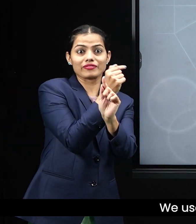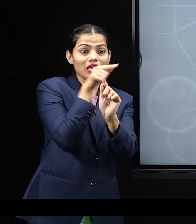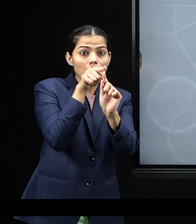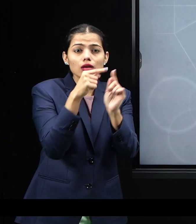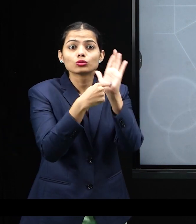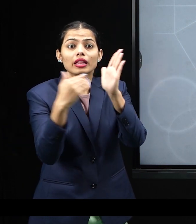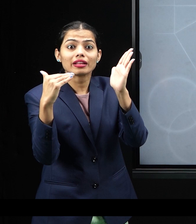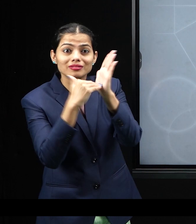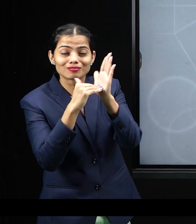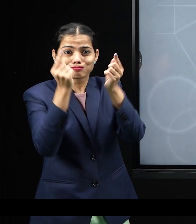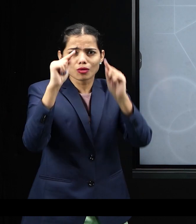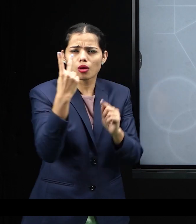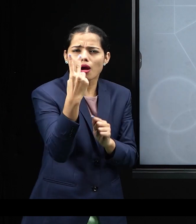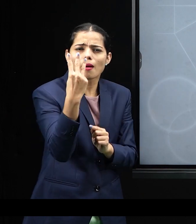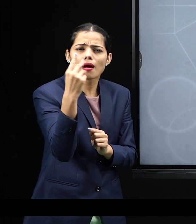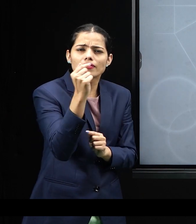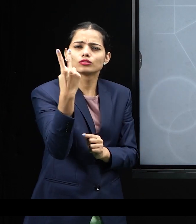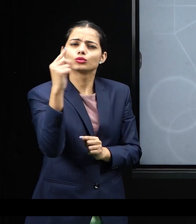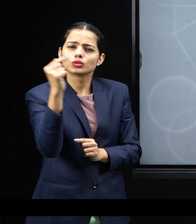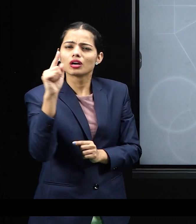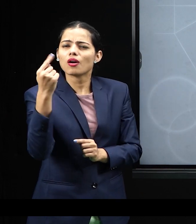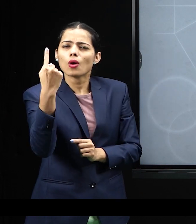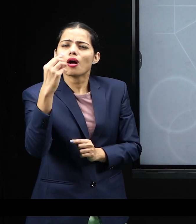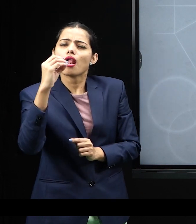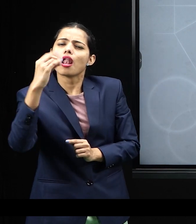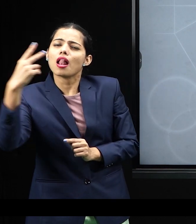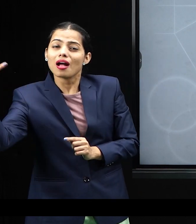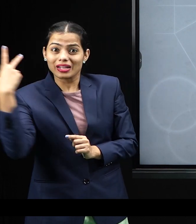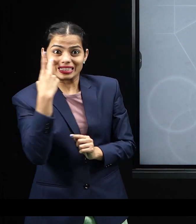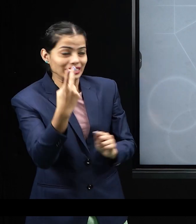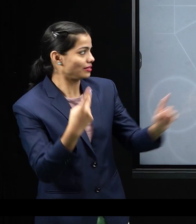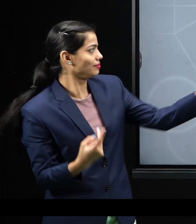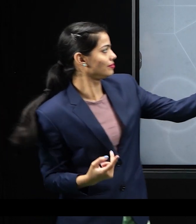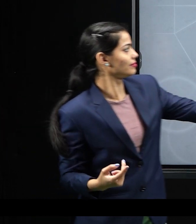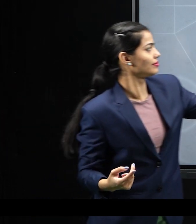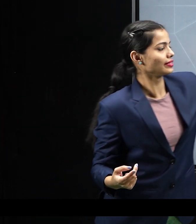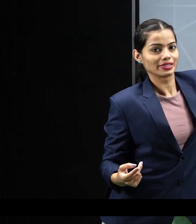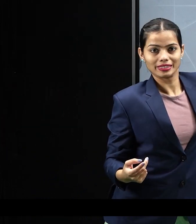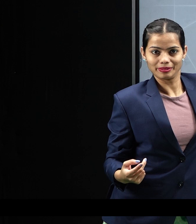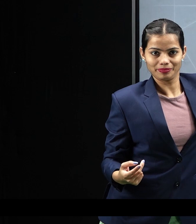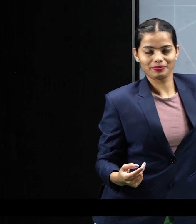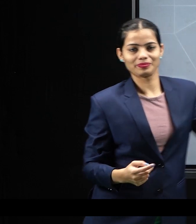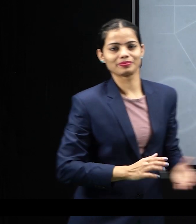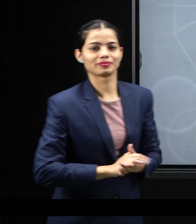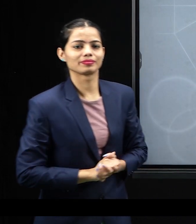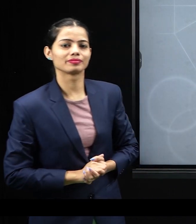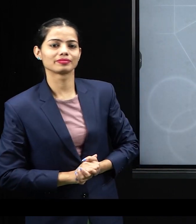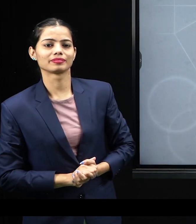Z is equal to minus 3, minus 2, minus 1, 0, 1, 2, 3 and so